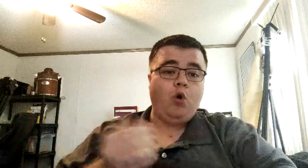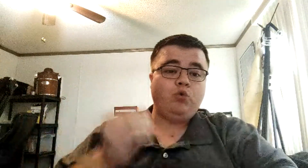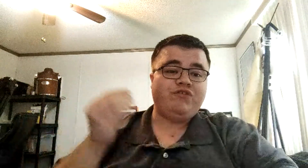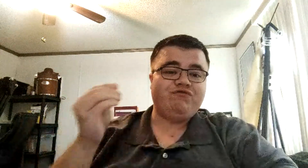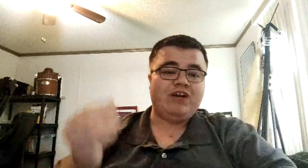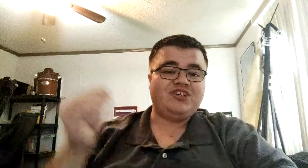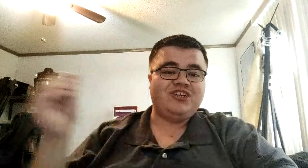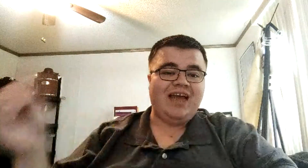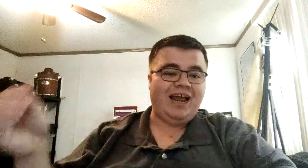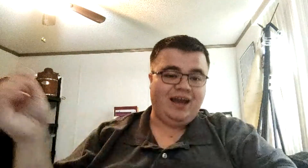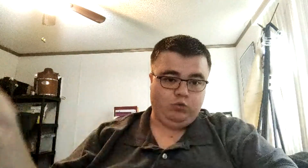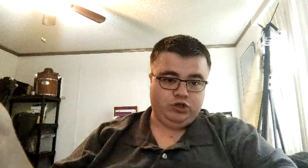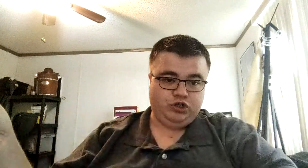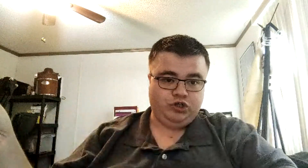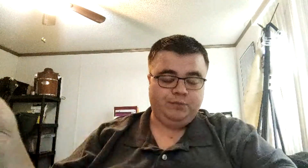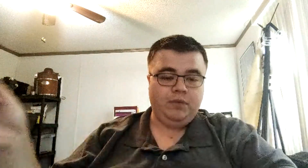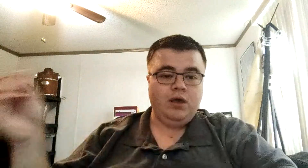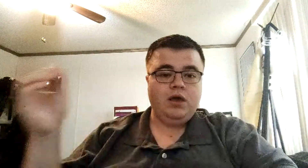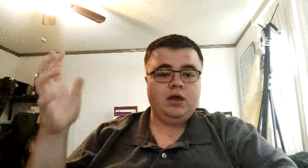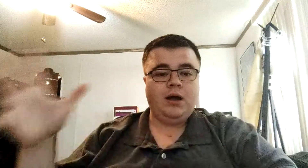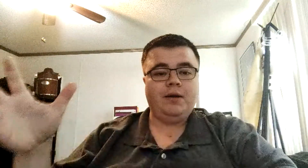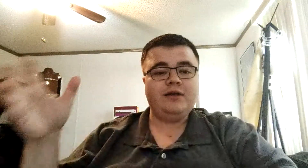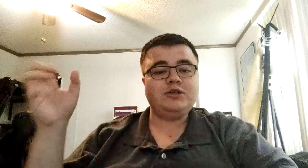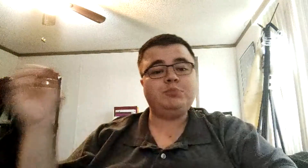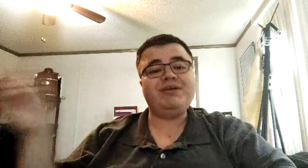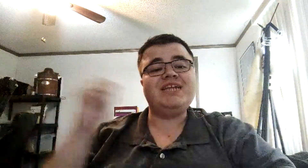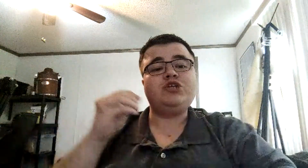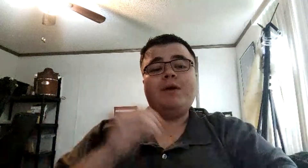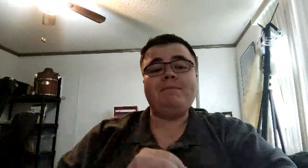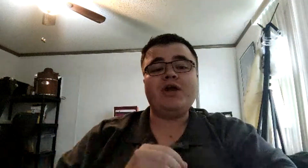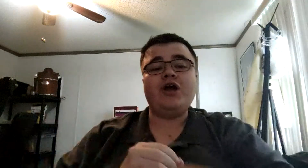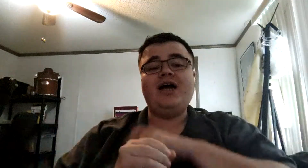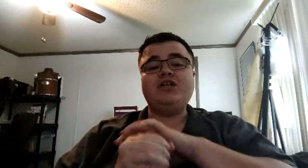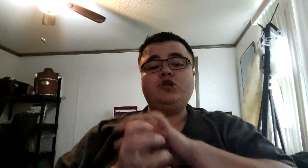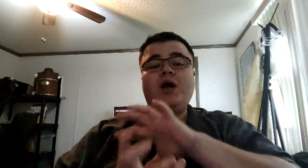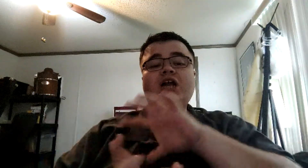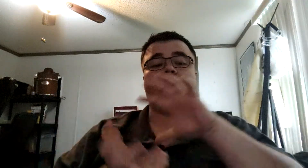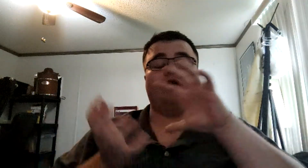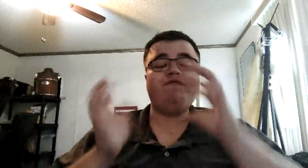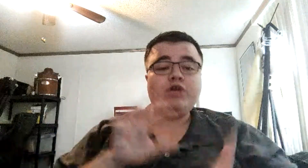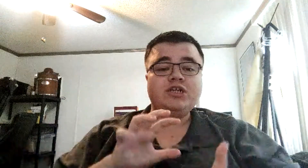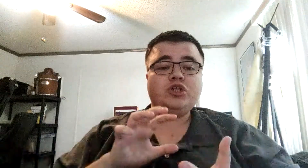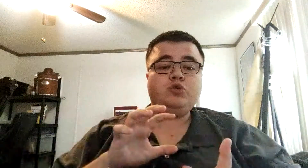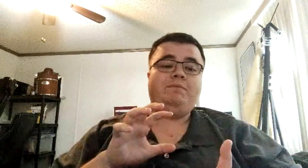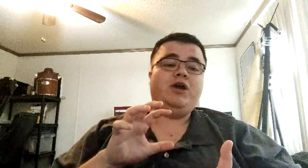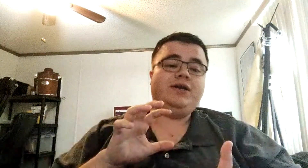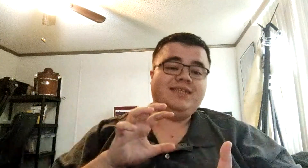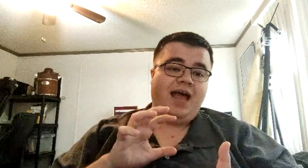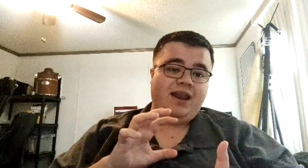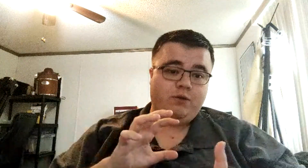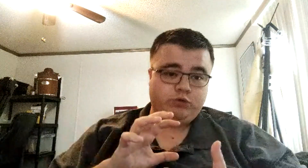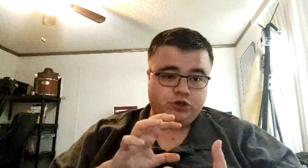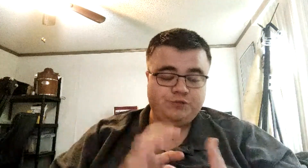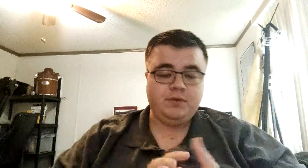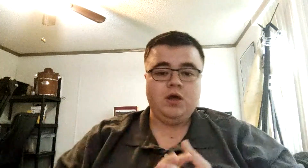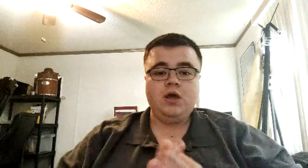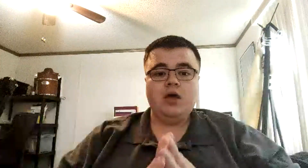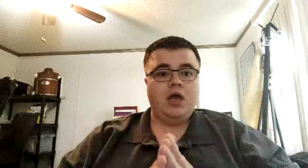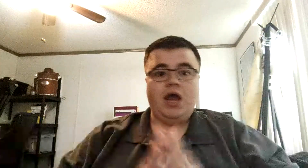old French sign language and to bring it to America to convert it to American sign language.